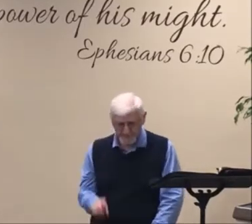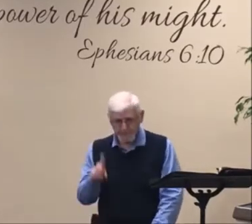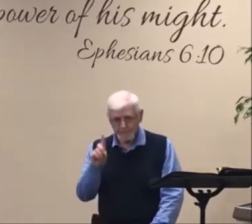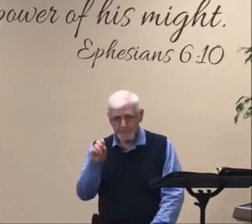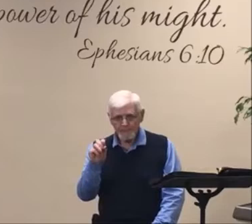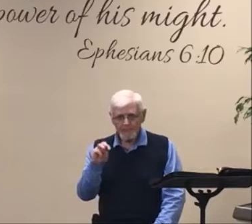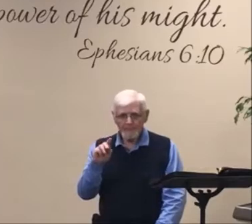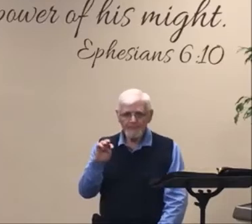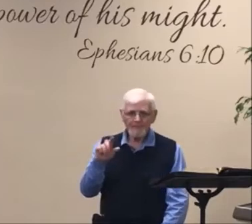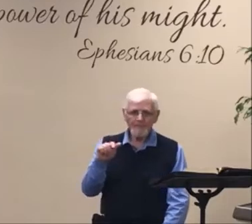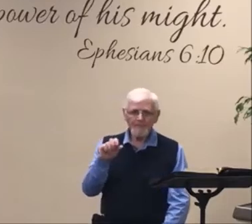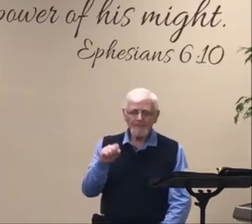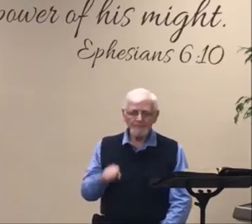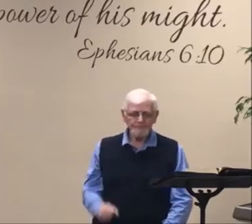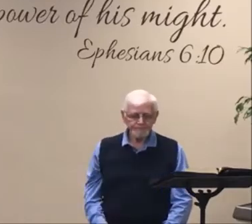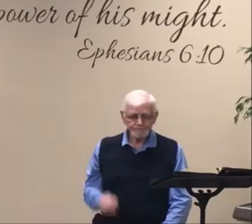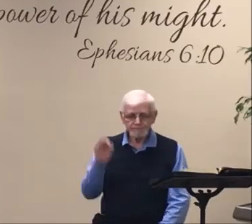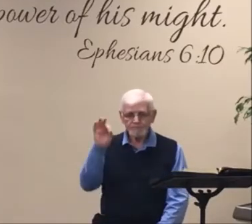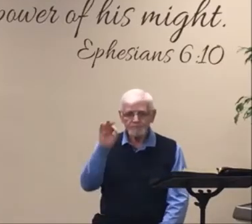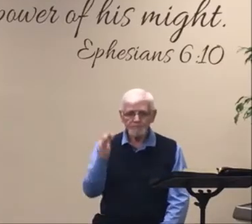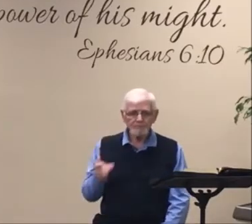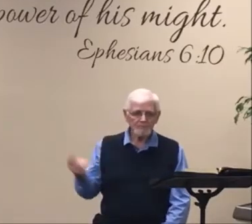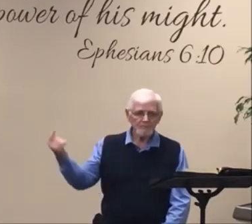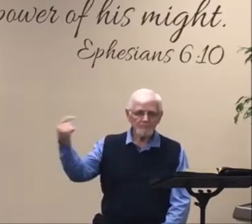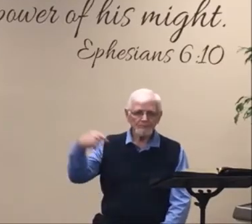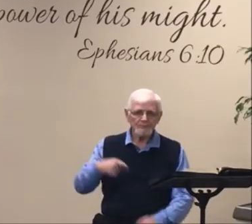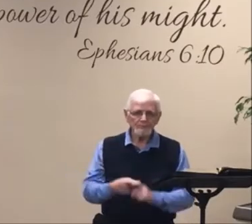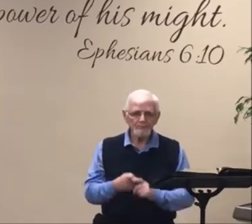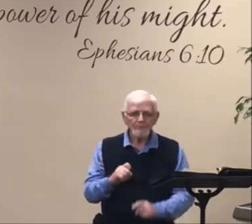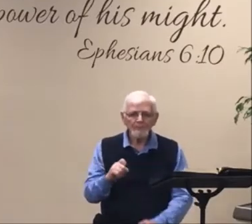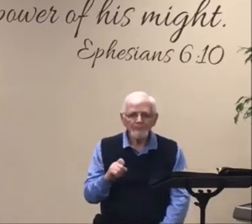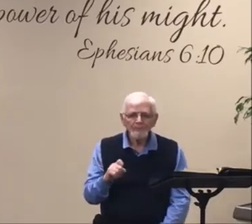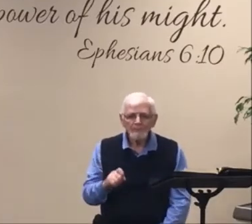31st. And we're going to be having a potluck.